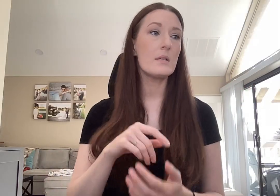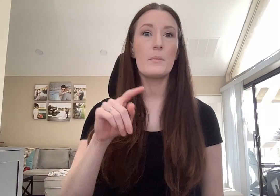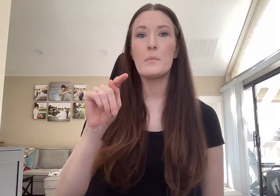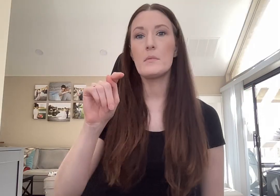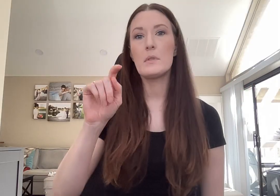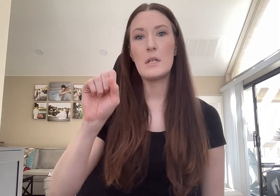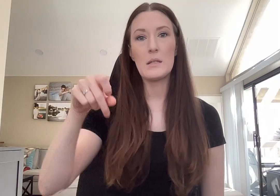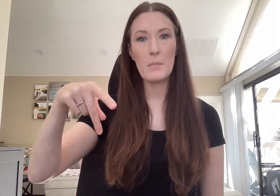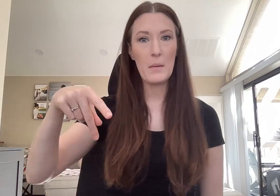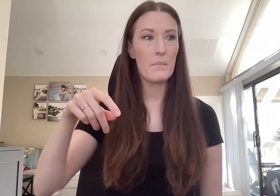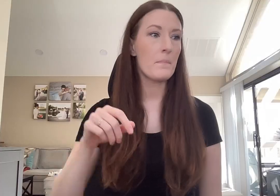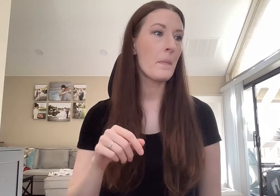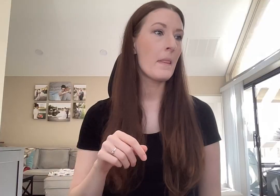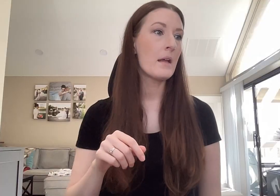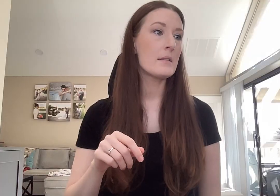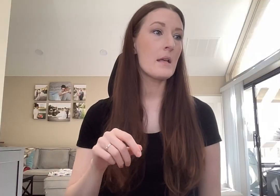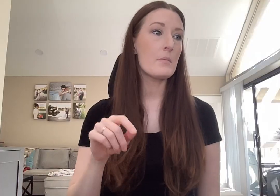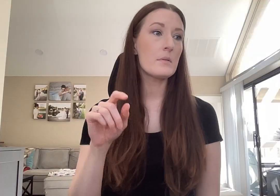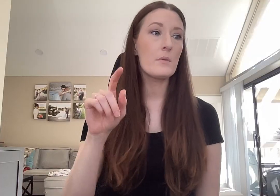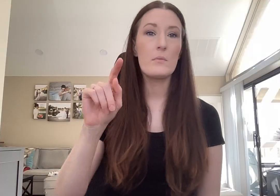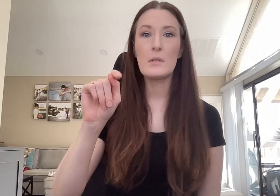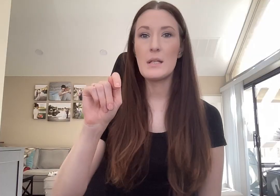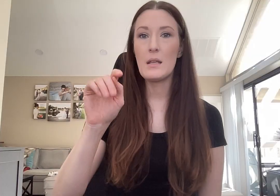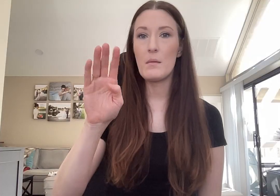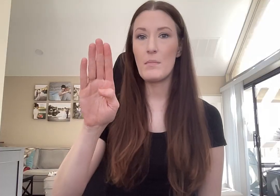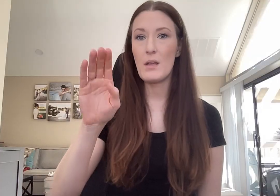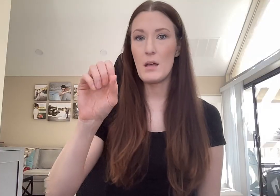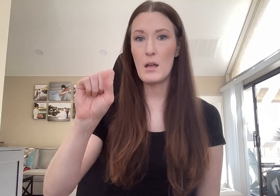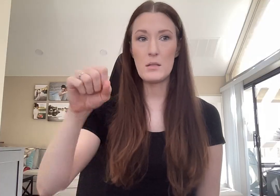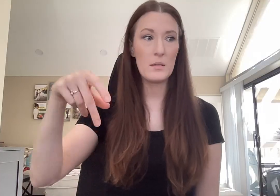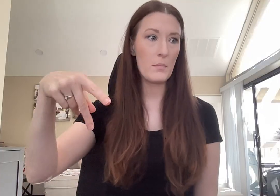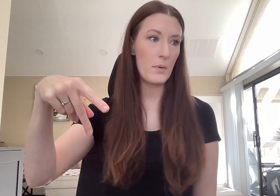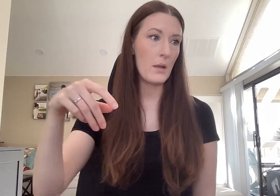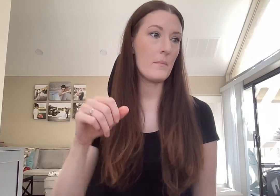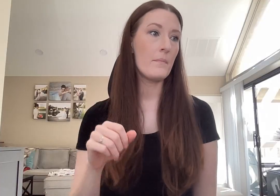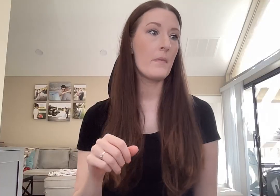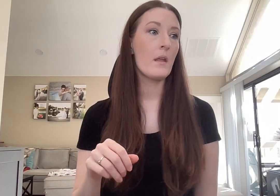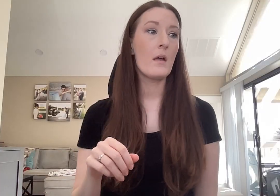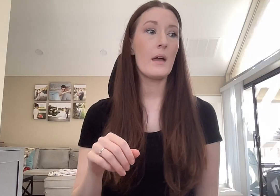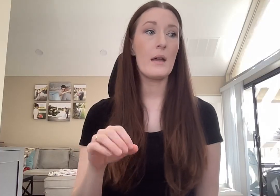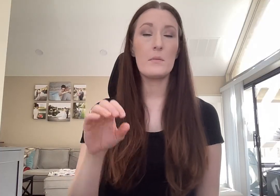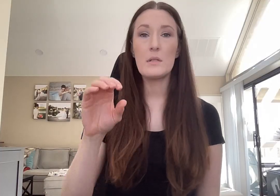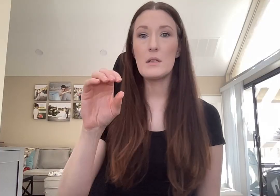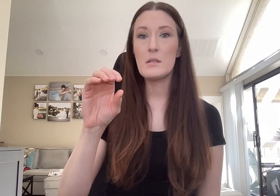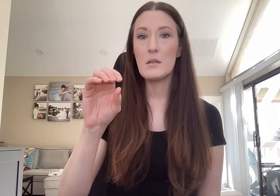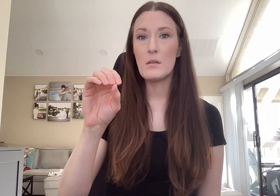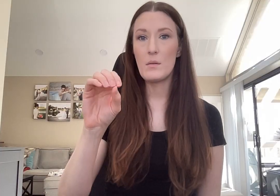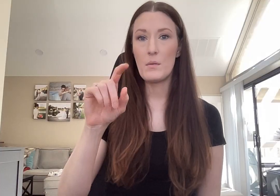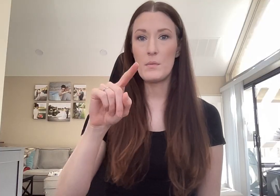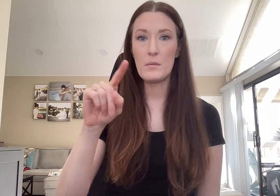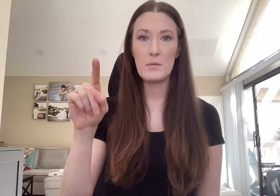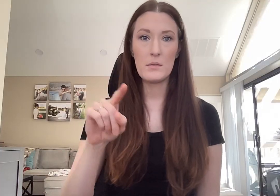teaspoon, TSP. Tablespoon, TBSP. Ounces,